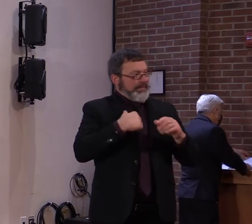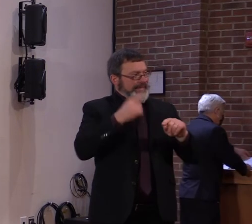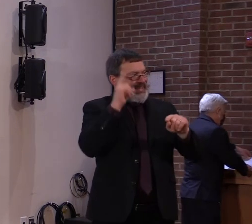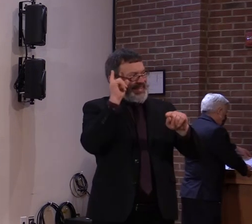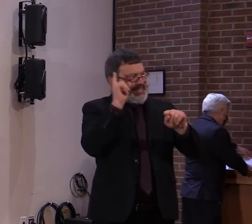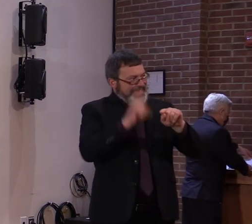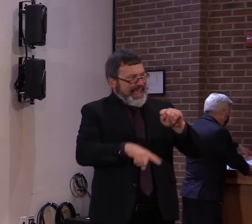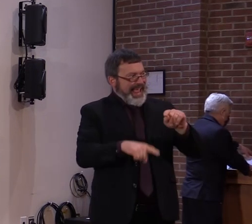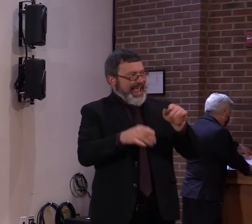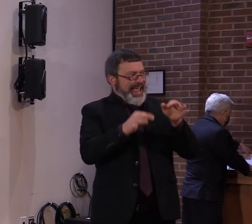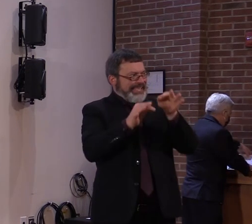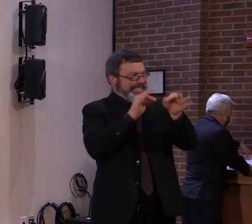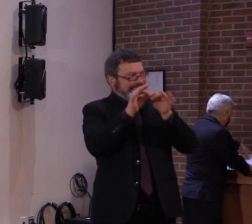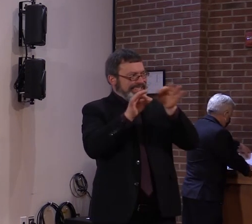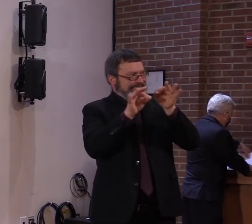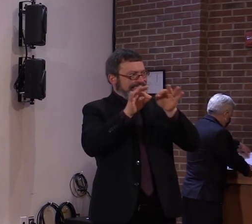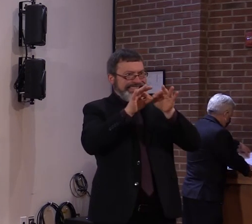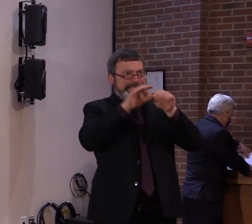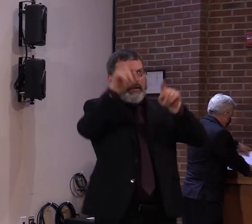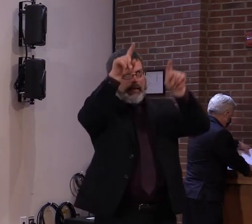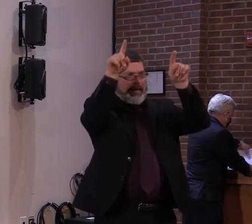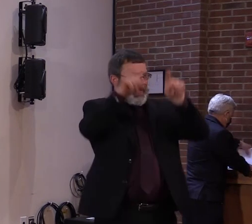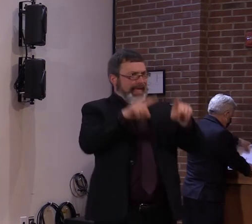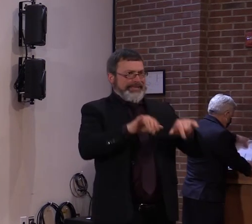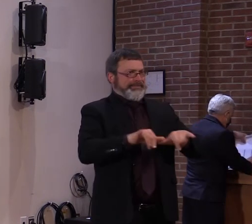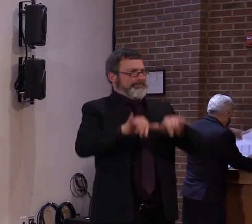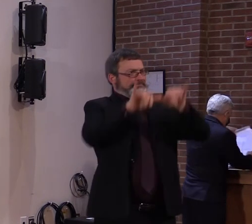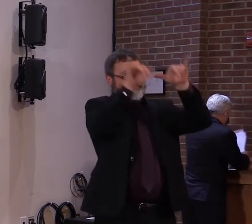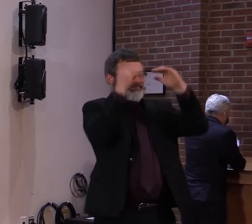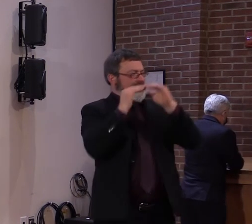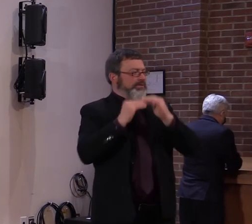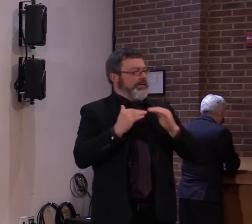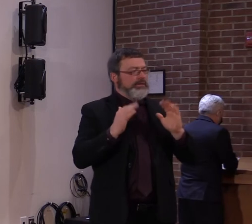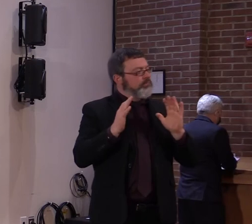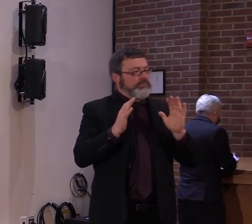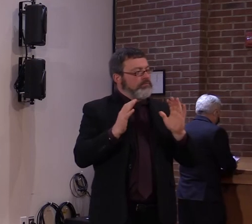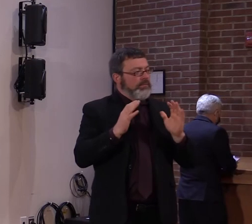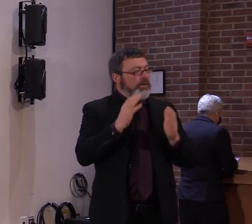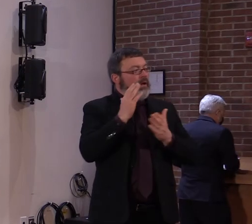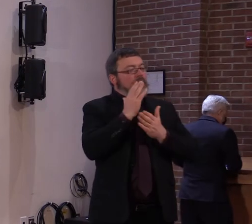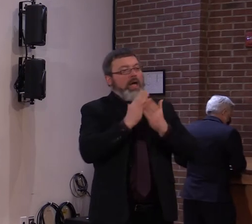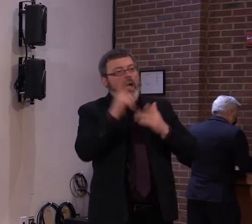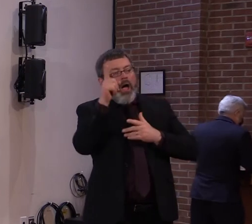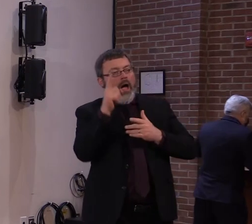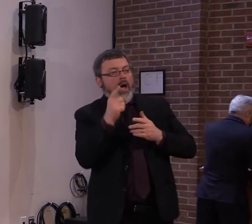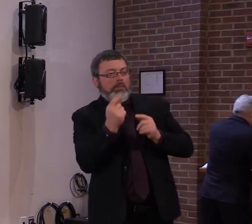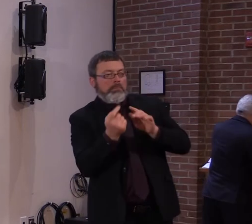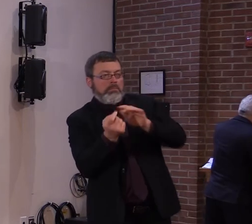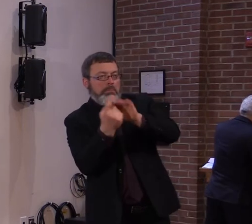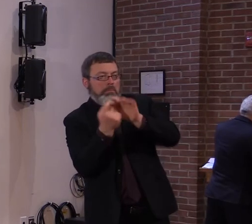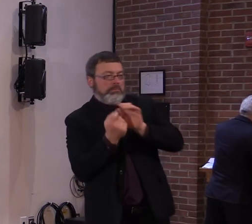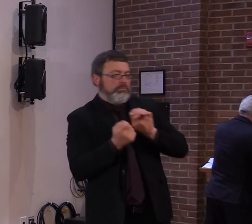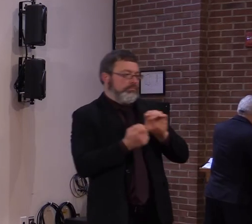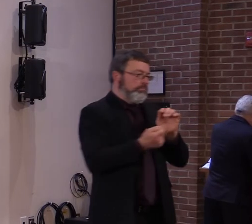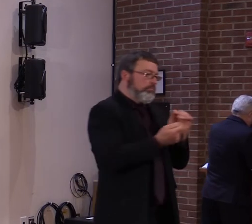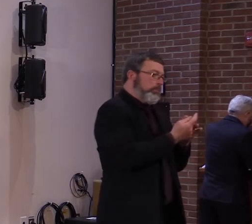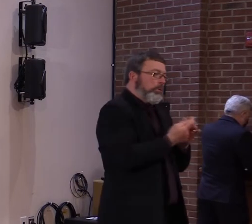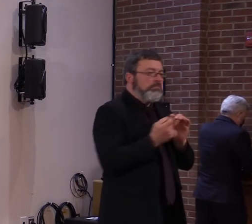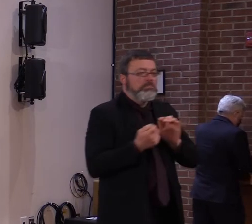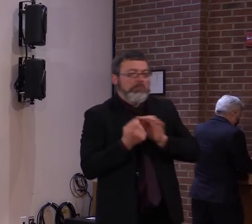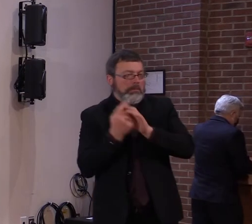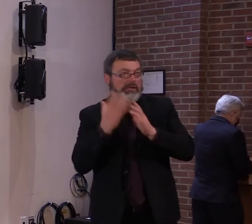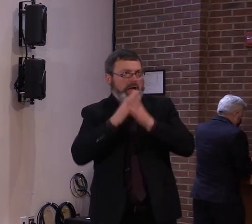there are abundant parts of the state that have less air activity than what we're seeing in the places I've